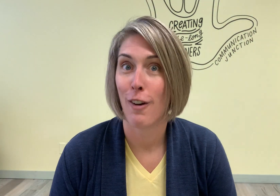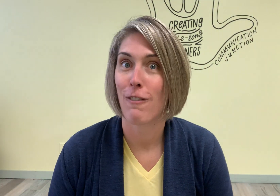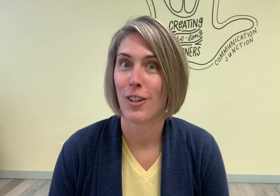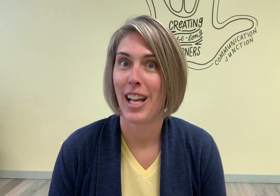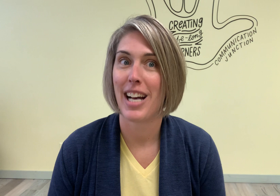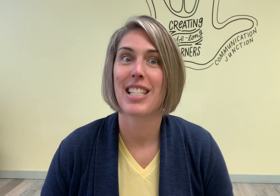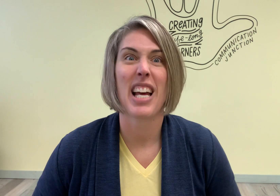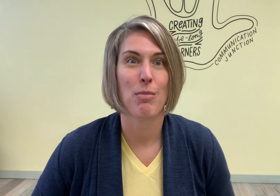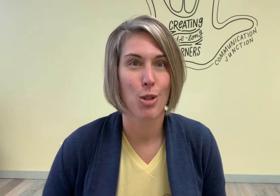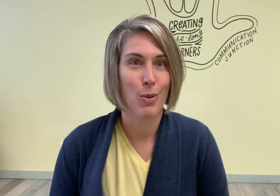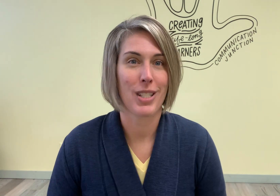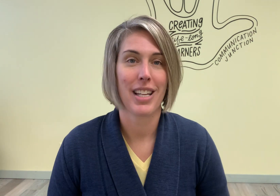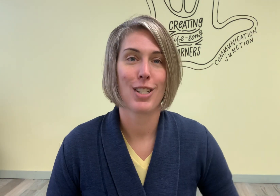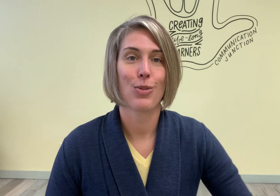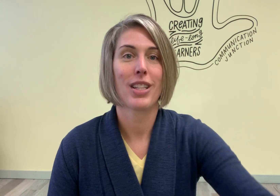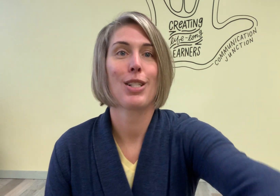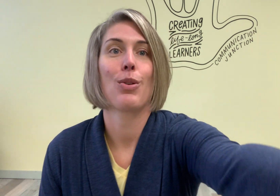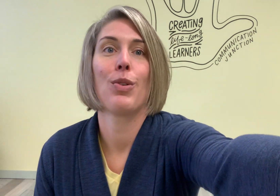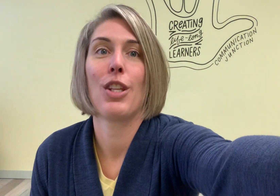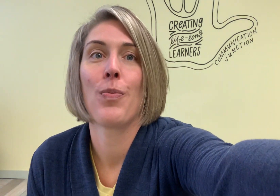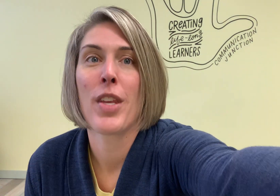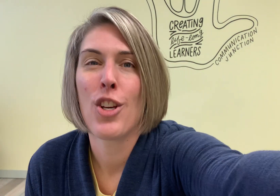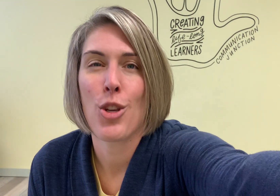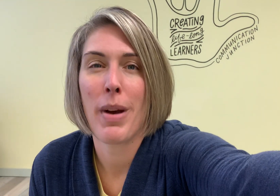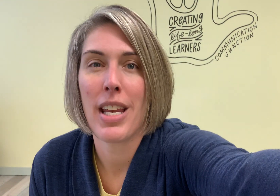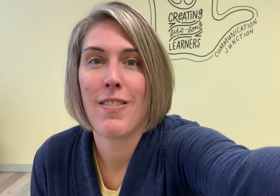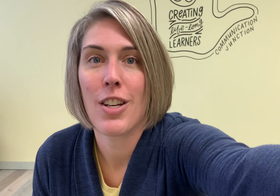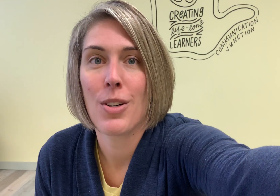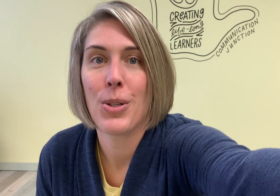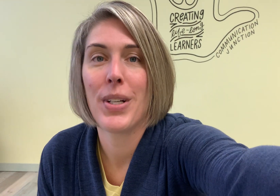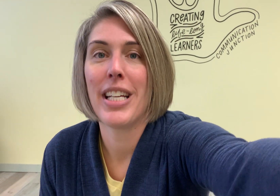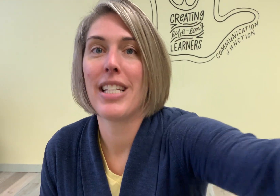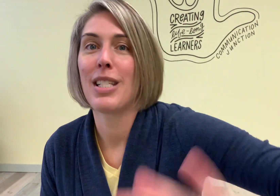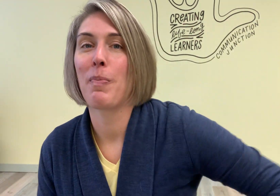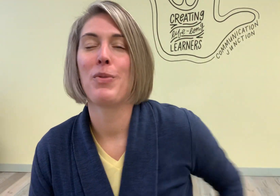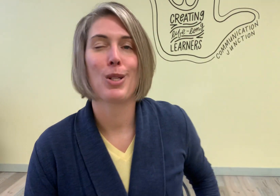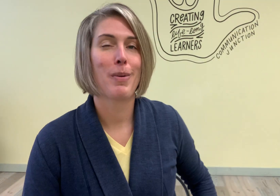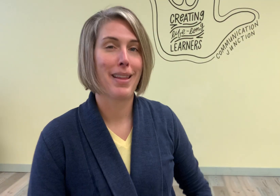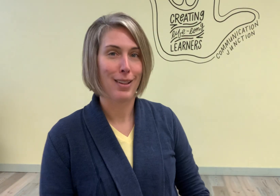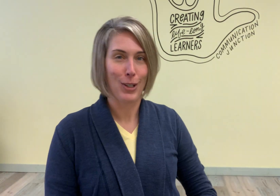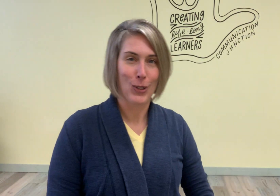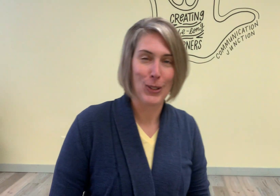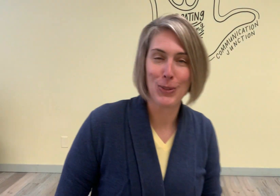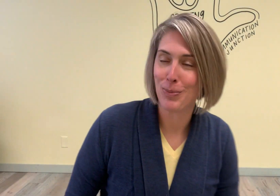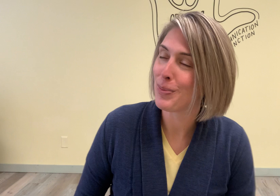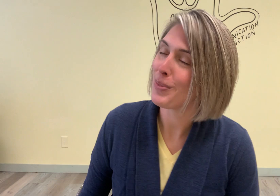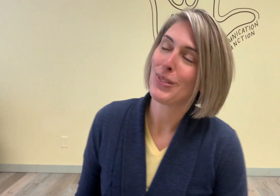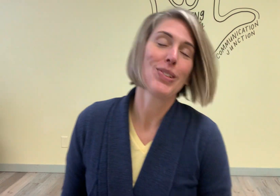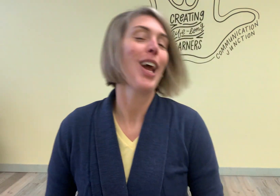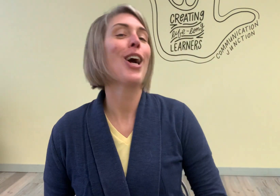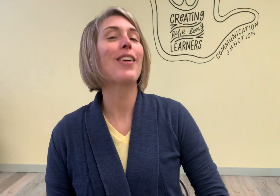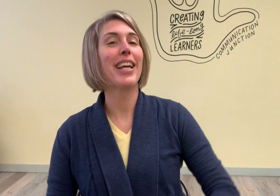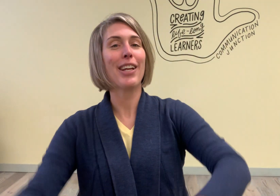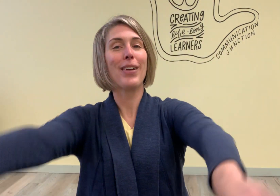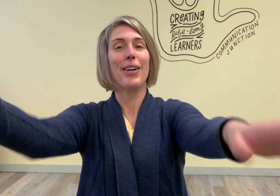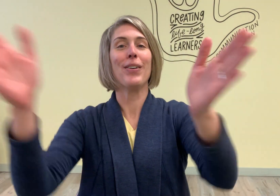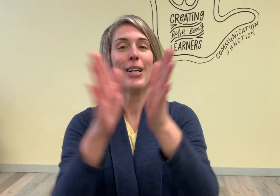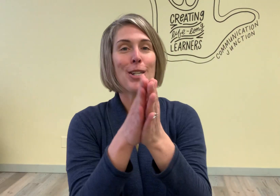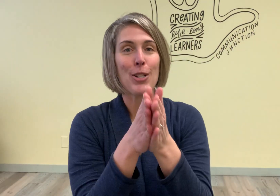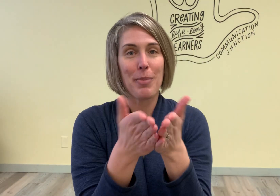for last. I'm super excited to read this one with you. You might even know who it is just by that little clue. All right, here we go. Show me your